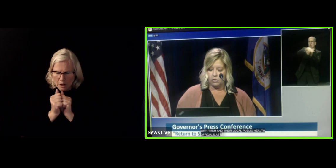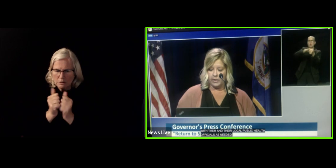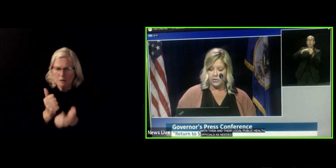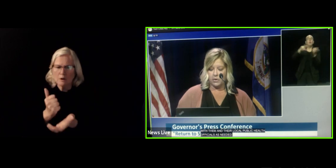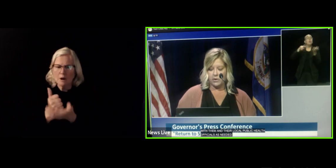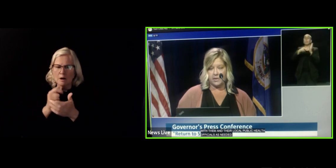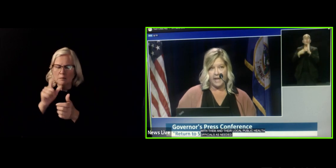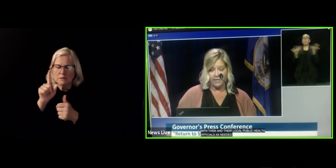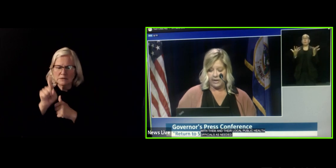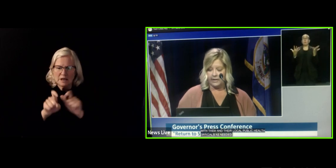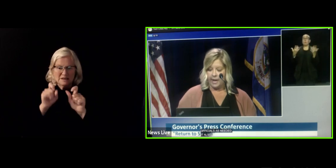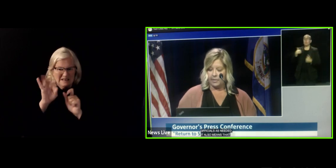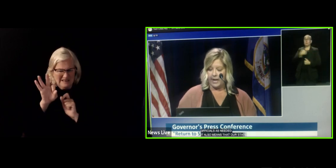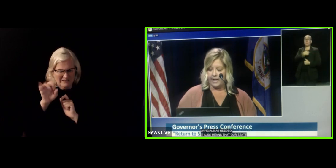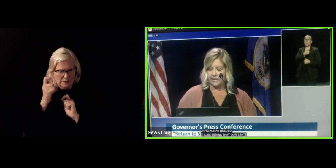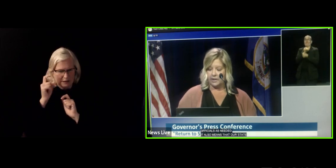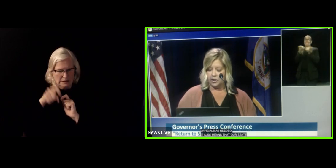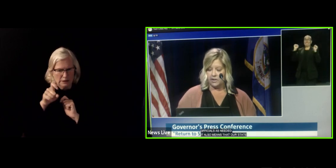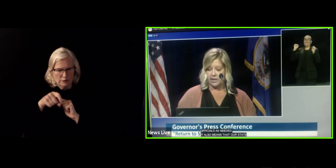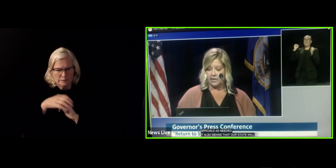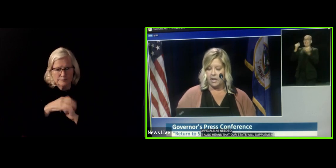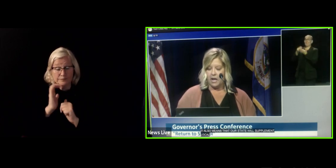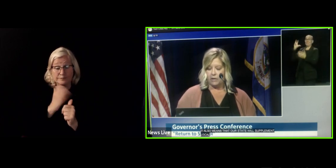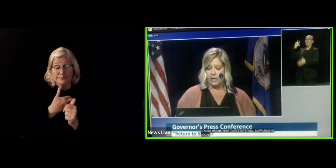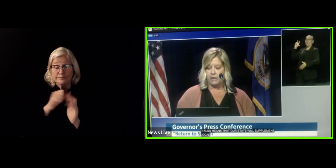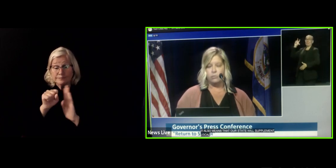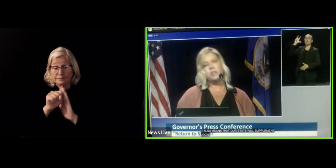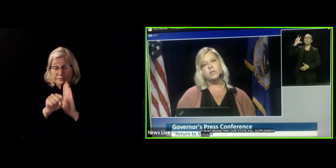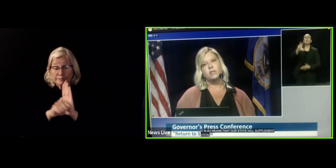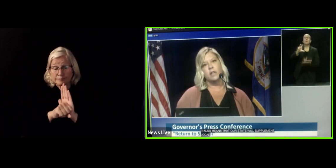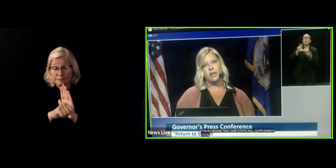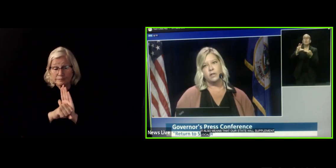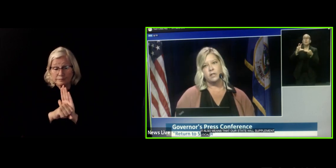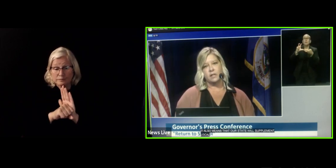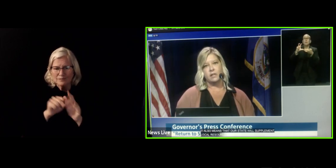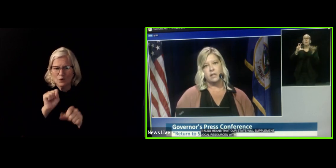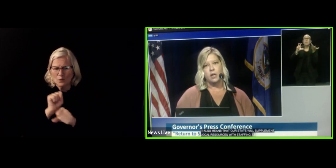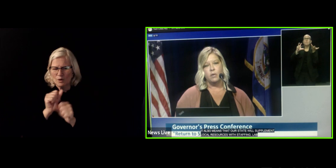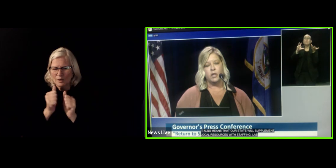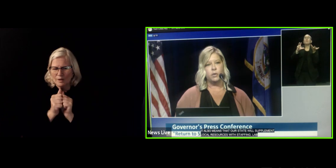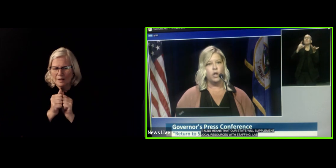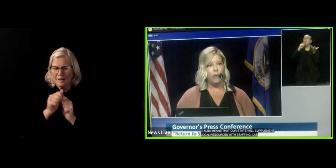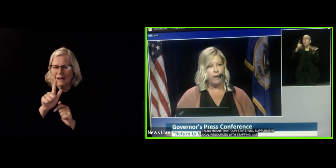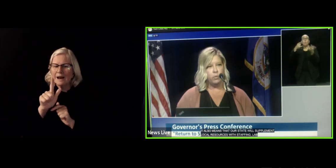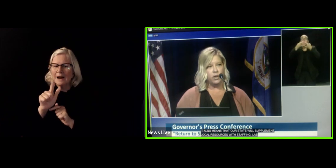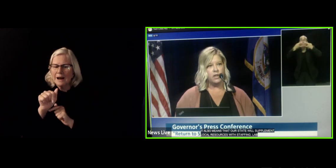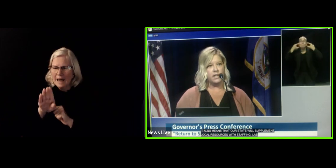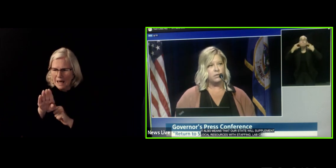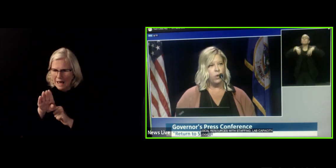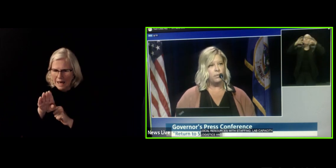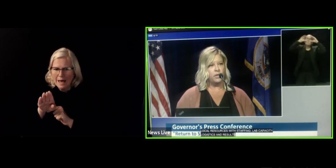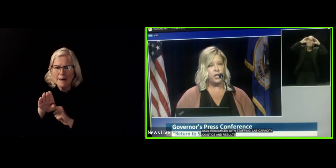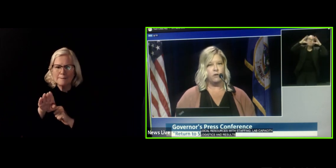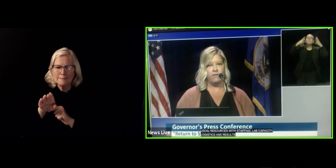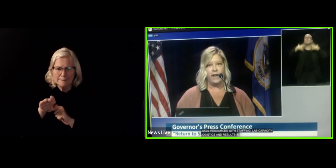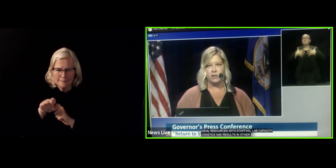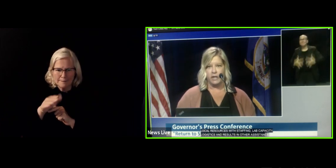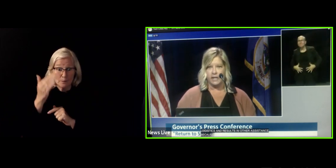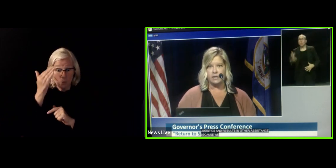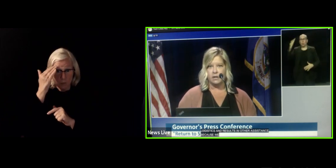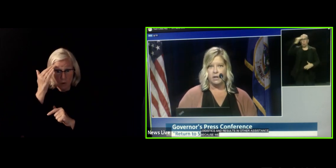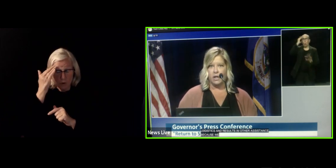local resources with staffing, lab capacity, logistics, and results in other assistance, because we know how important this one particular